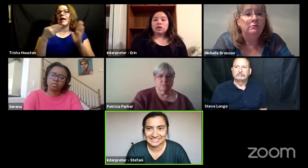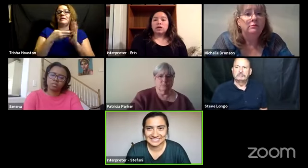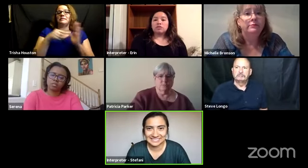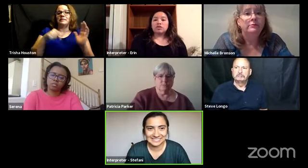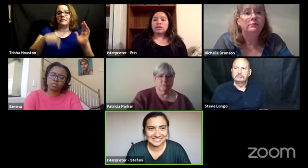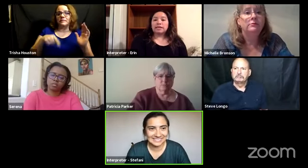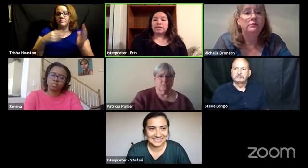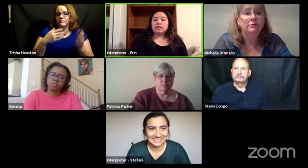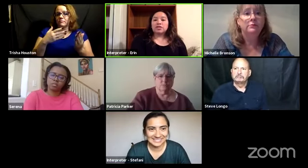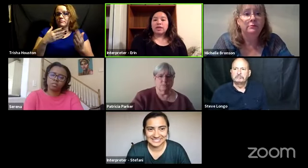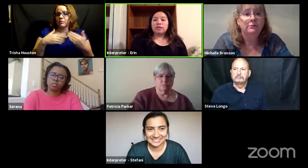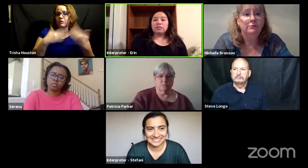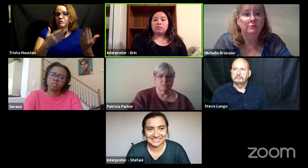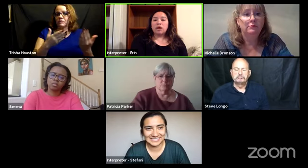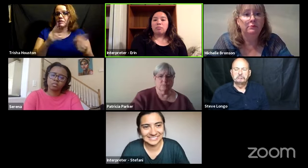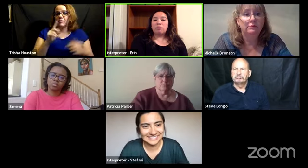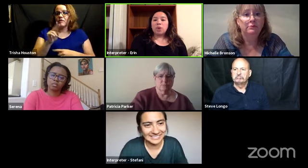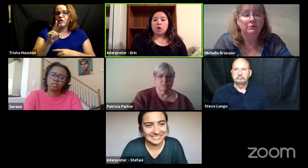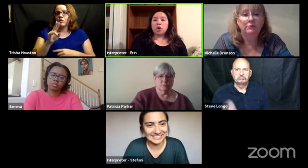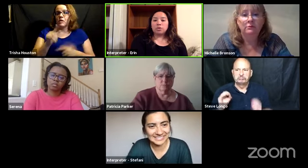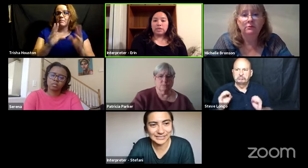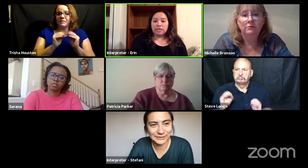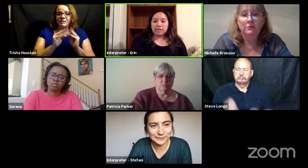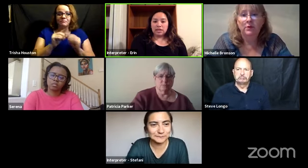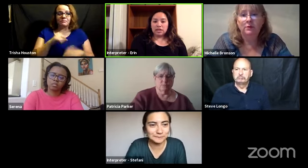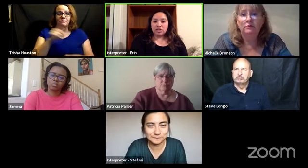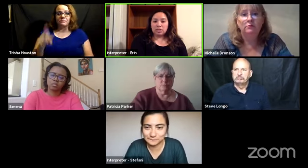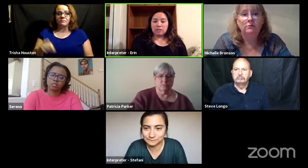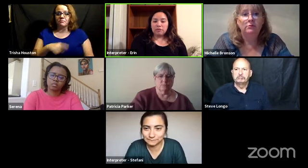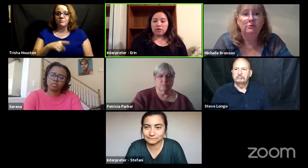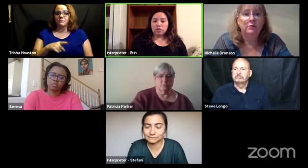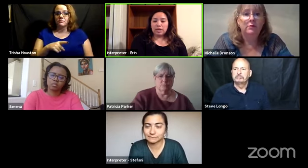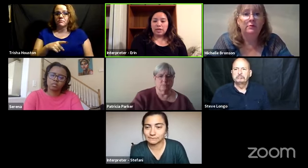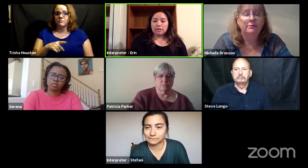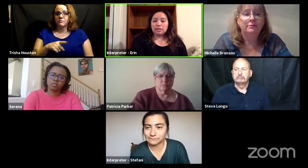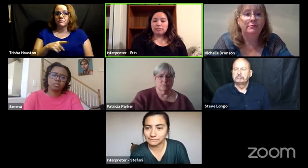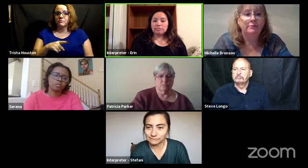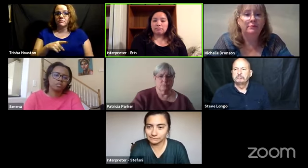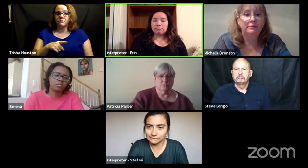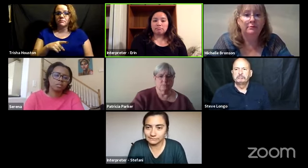I'm just asking, is there any opposing discussions about virtual meetings?